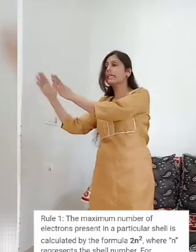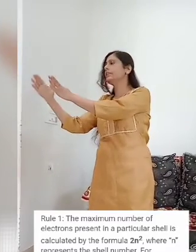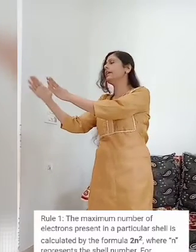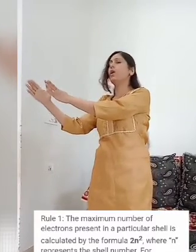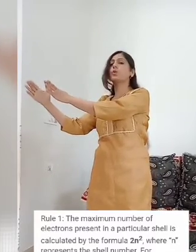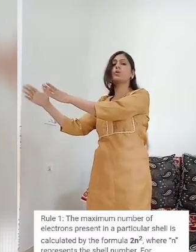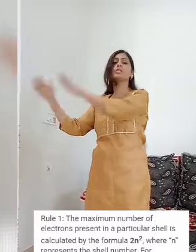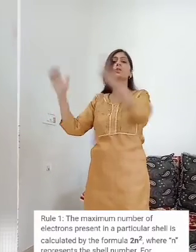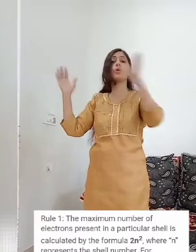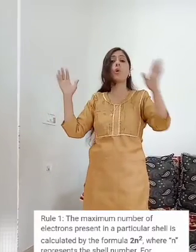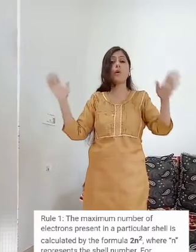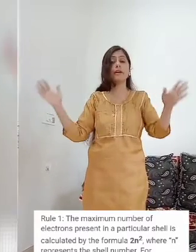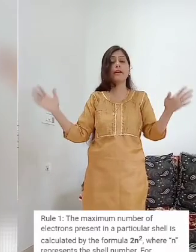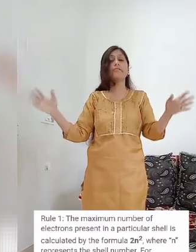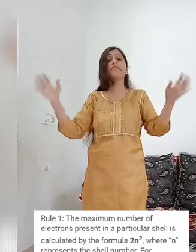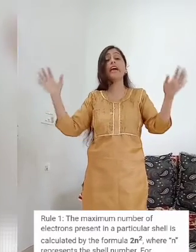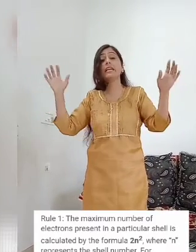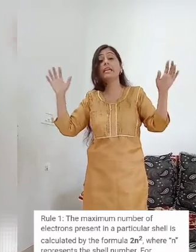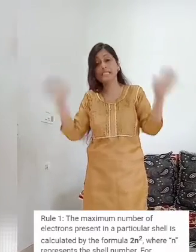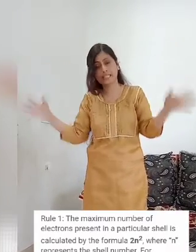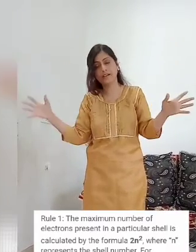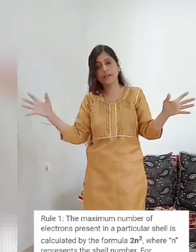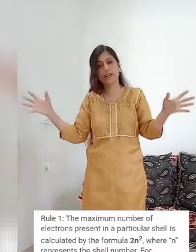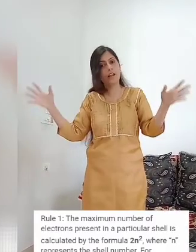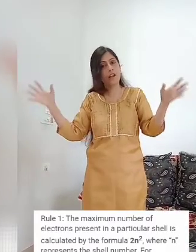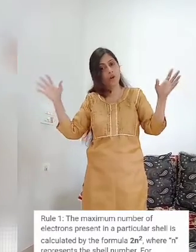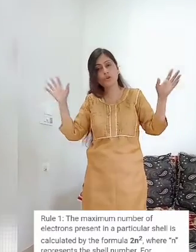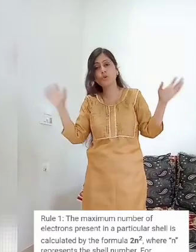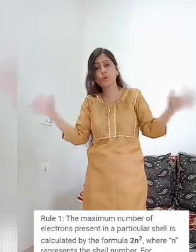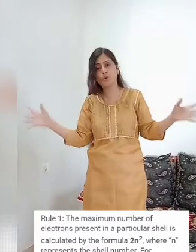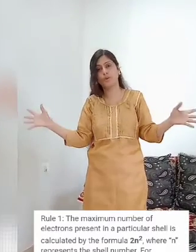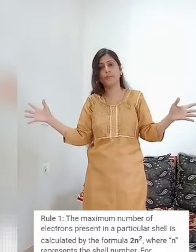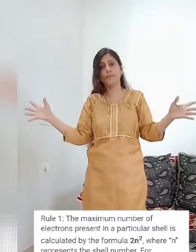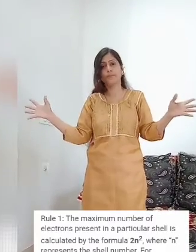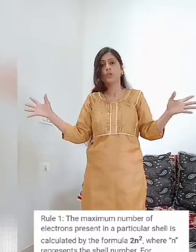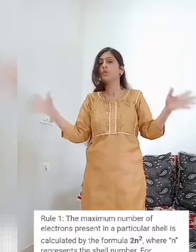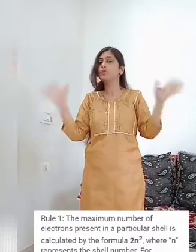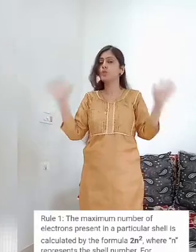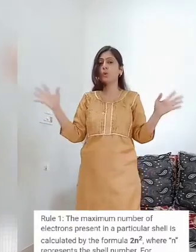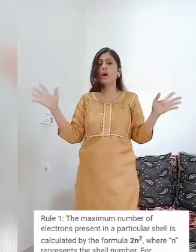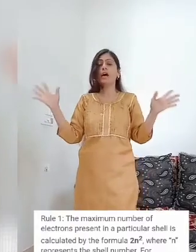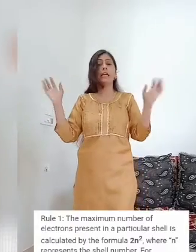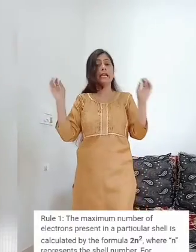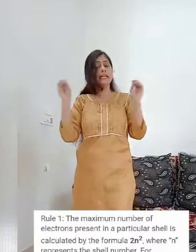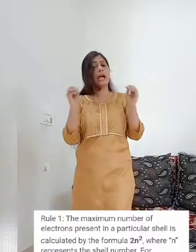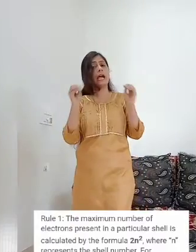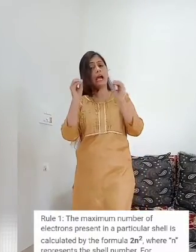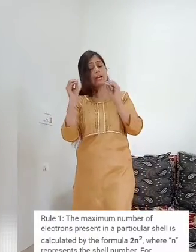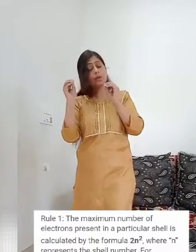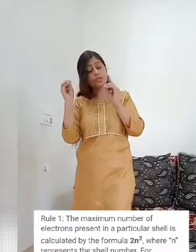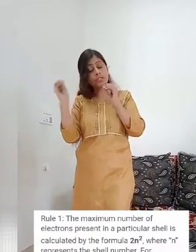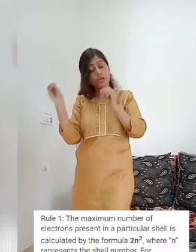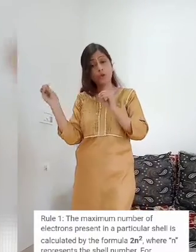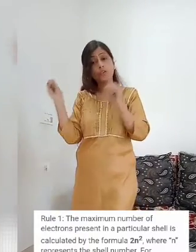the electrons called valence electron. So, in structure of an